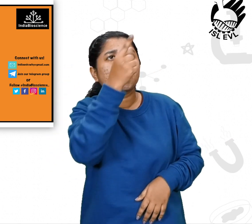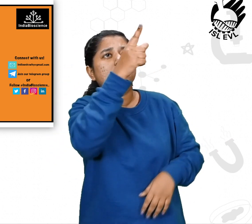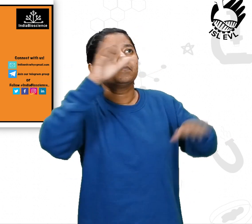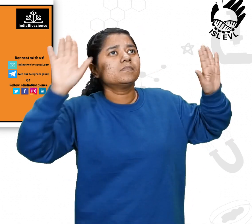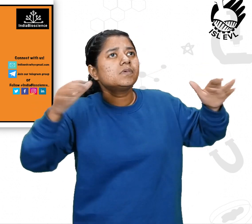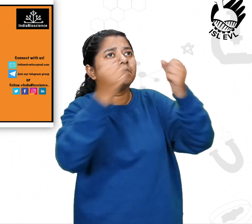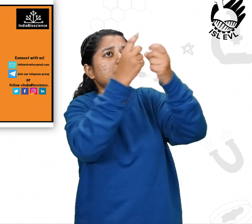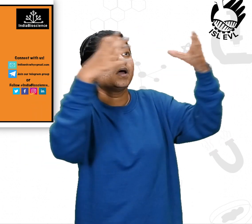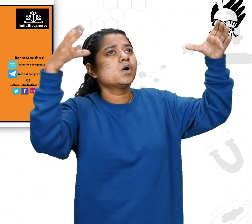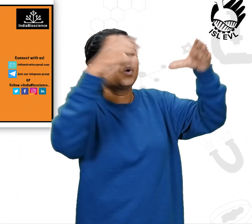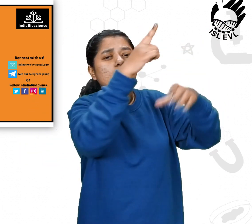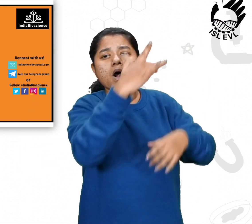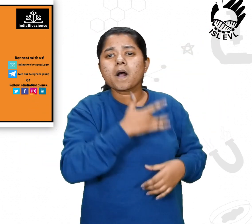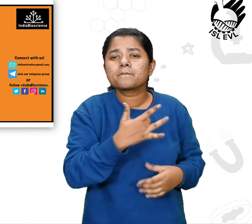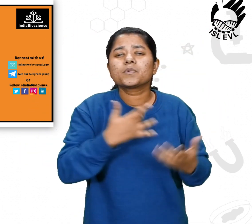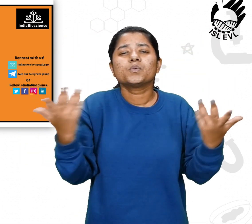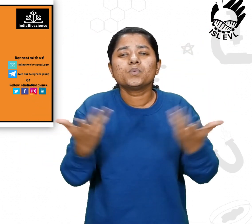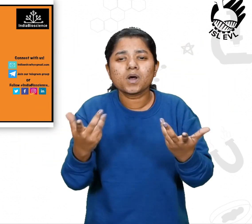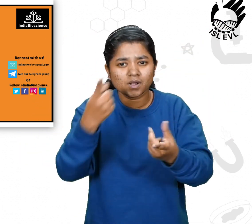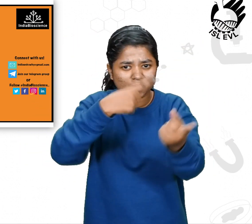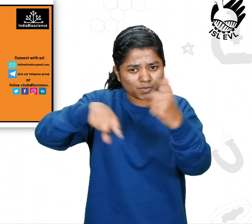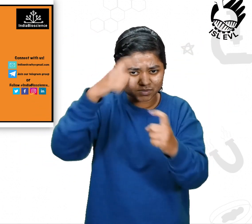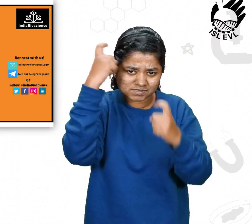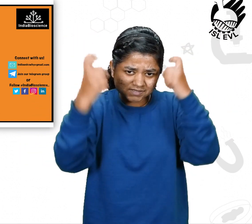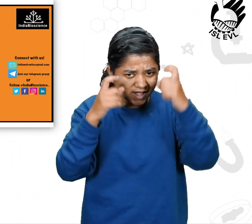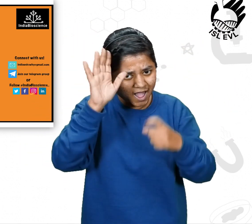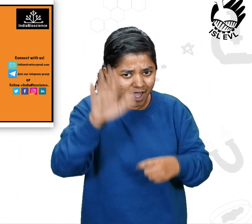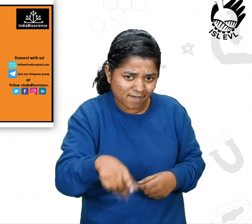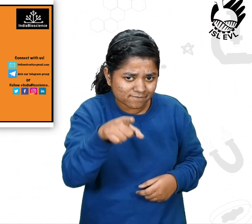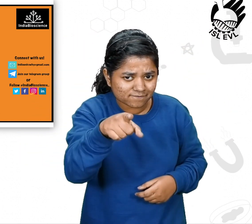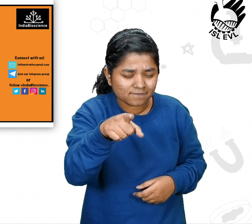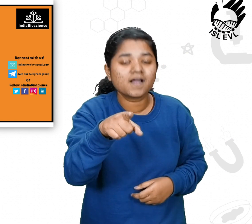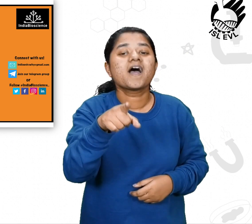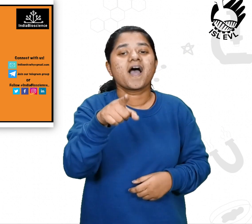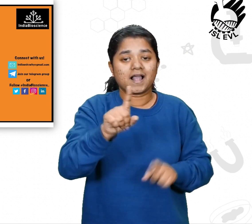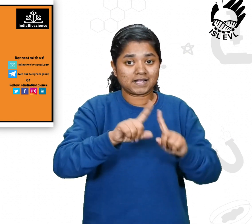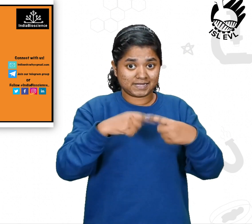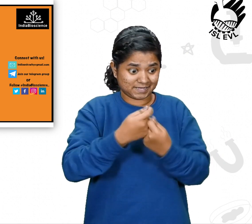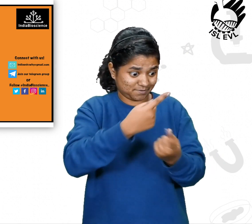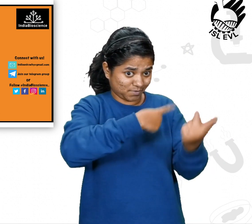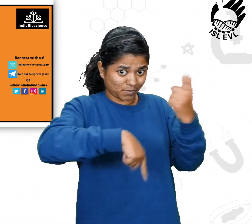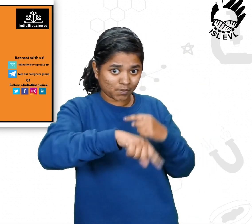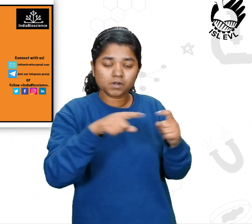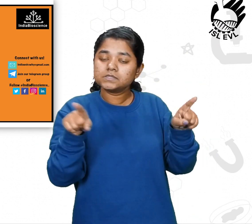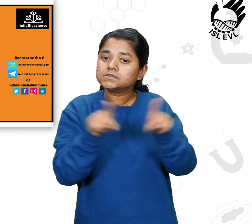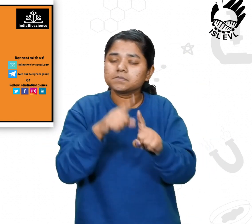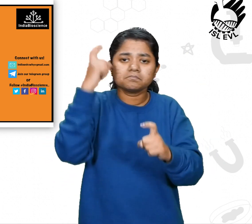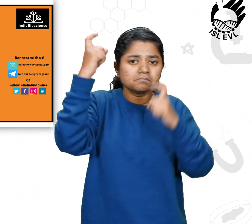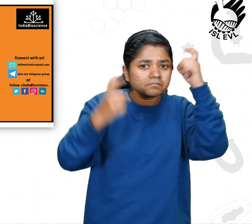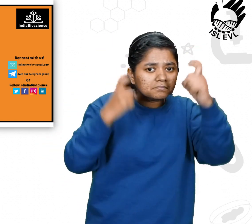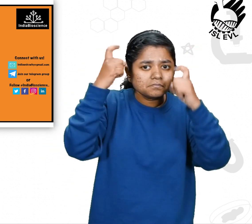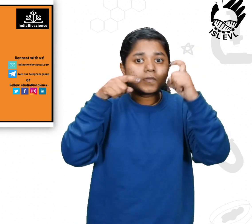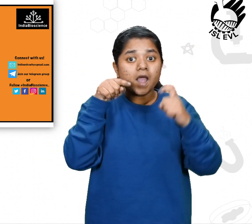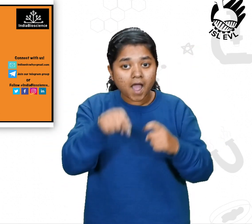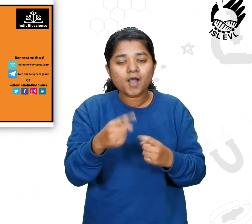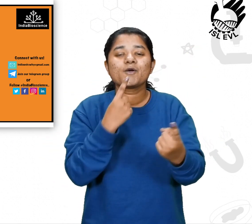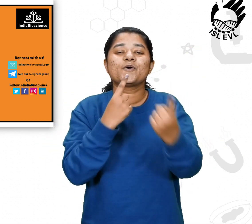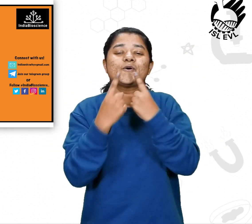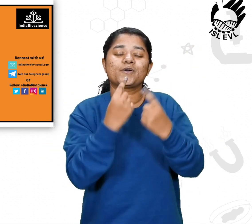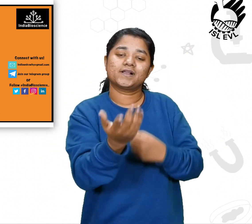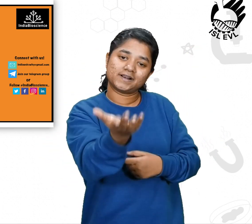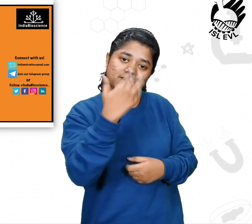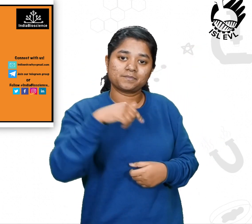Jigyasa have wondered about it too. Join them as they explore the reasons behind why some birds